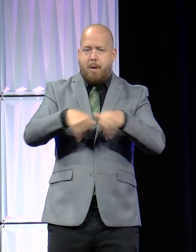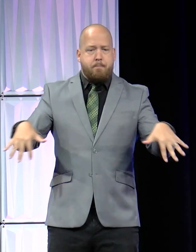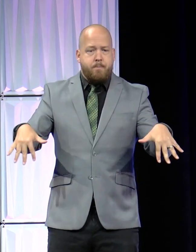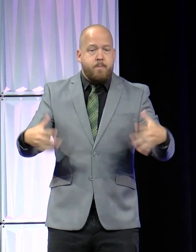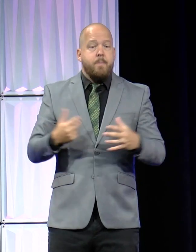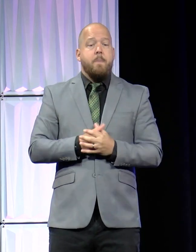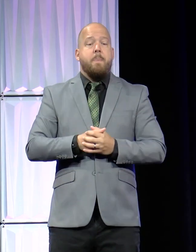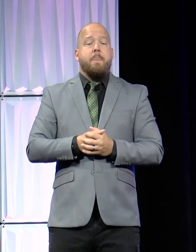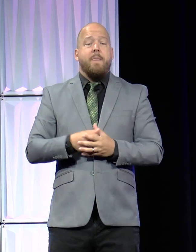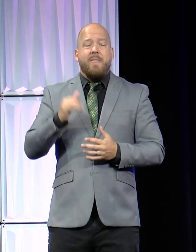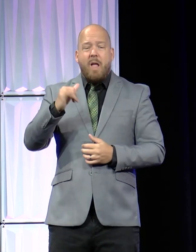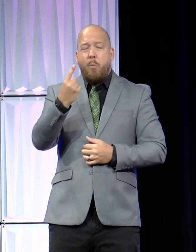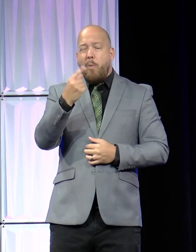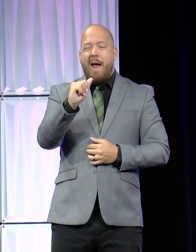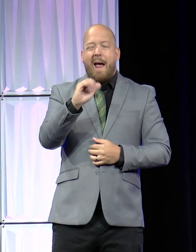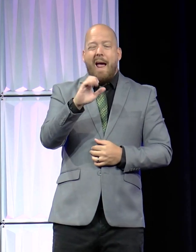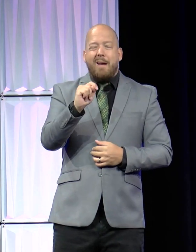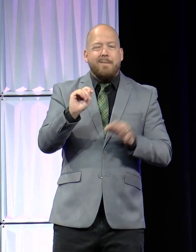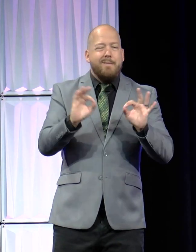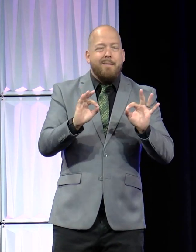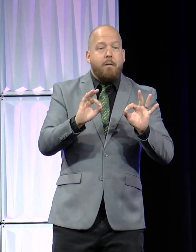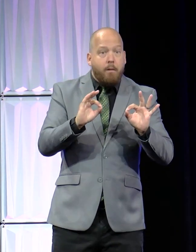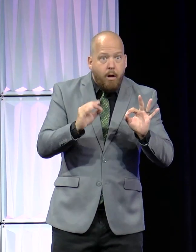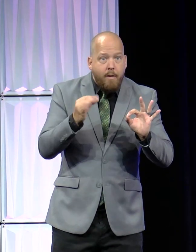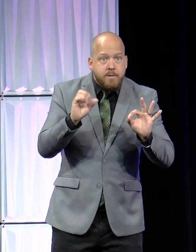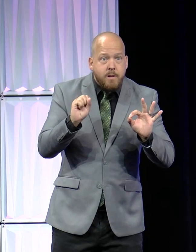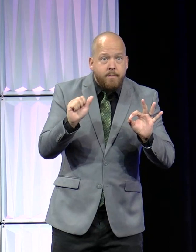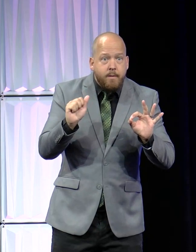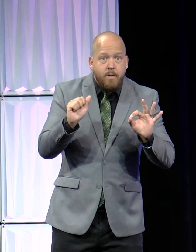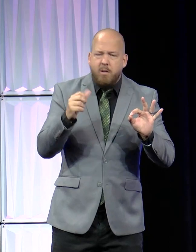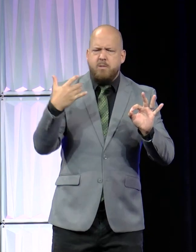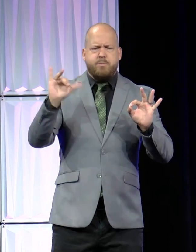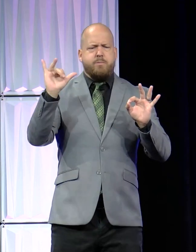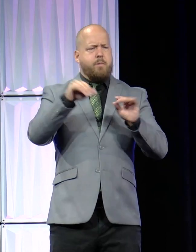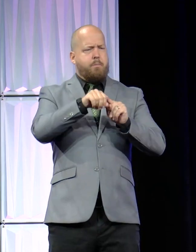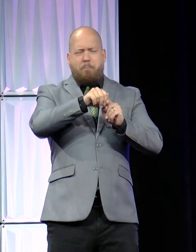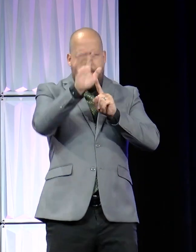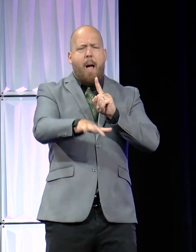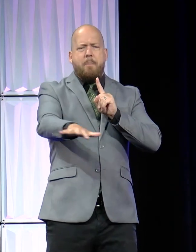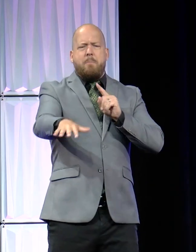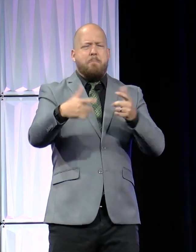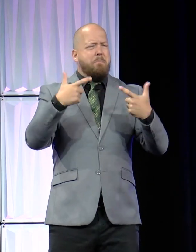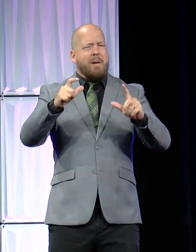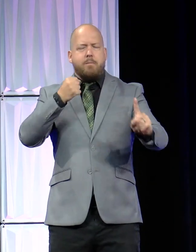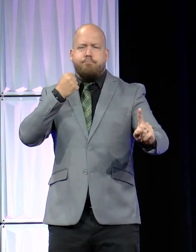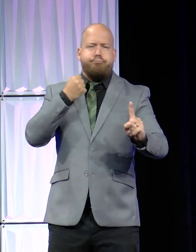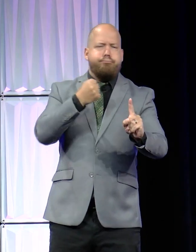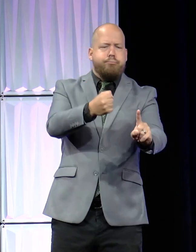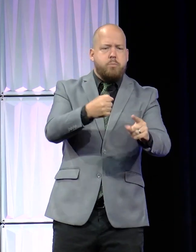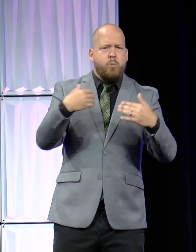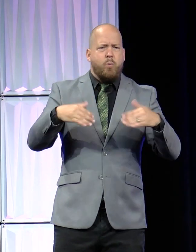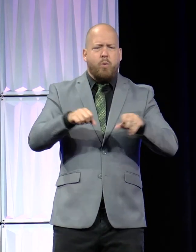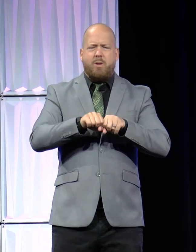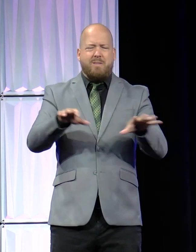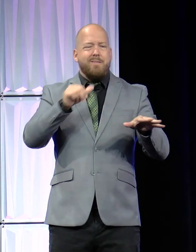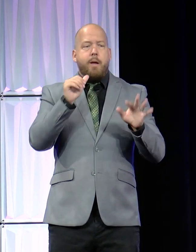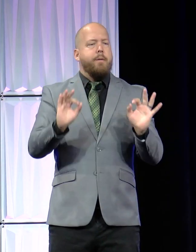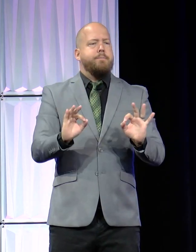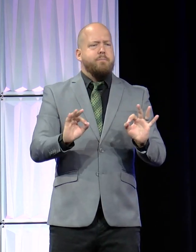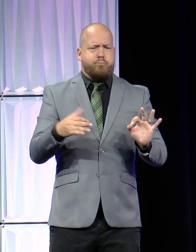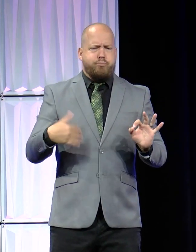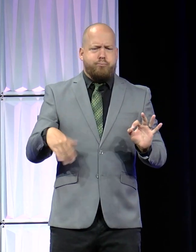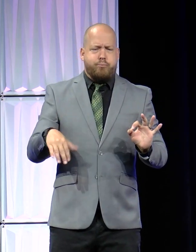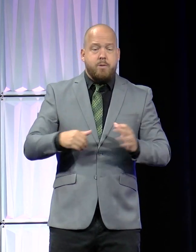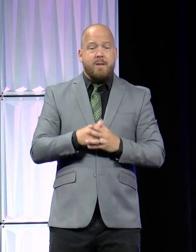abuse are felt also across our economy and truly